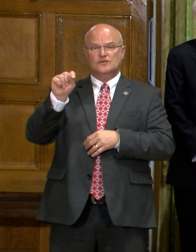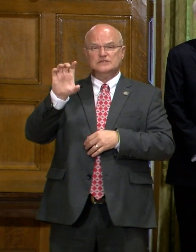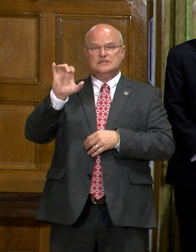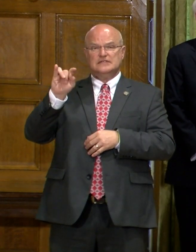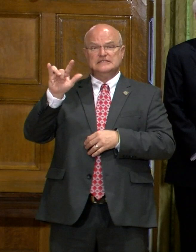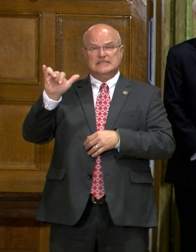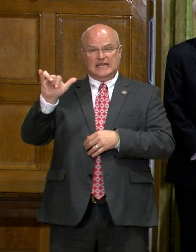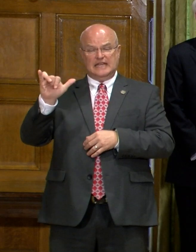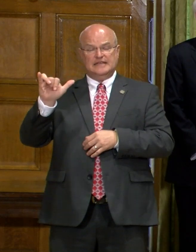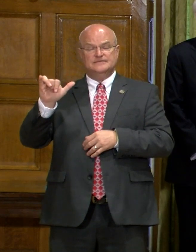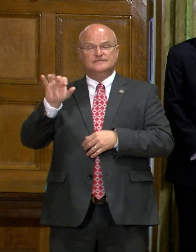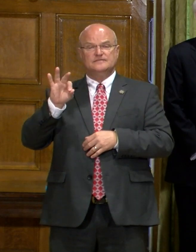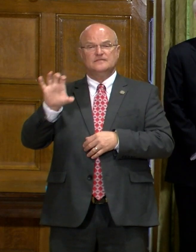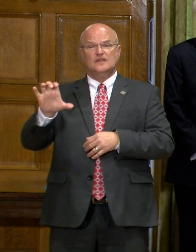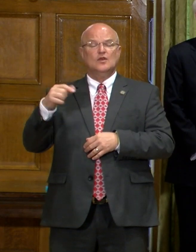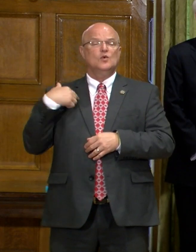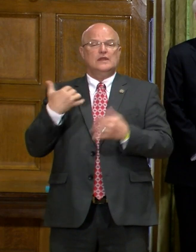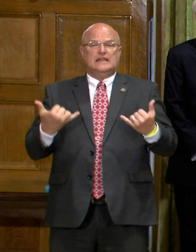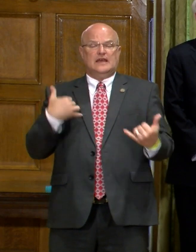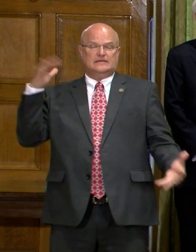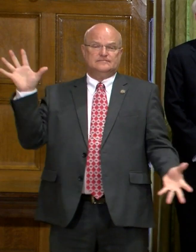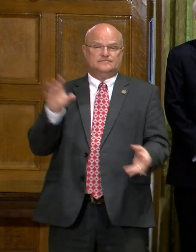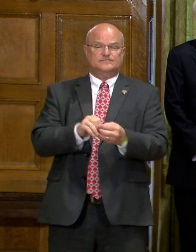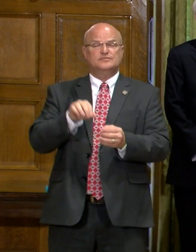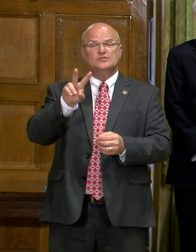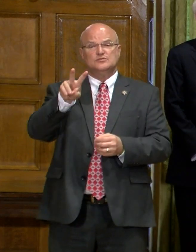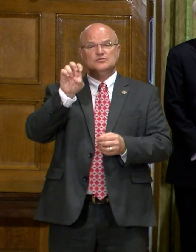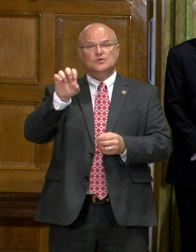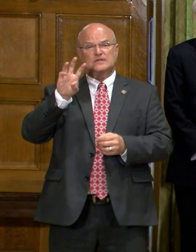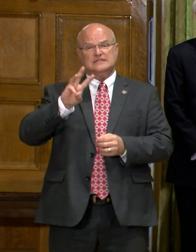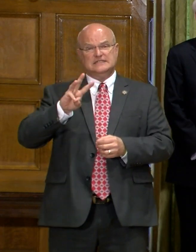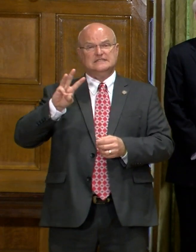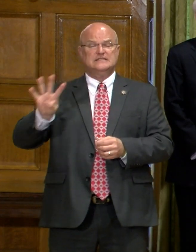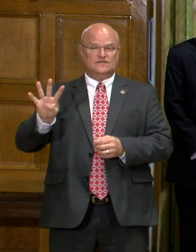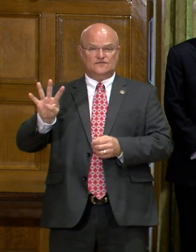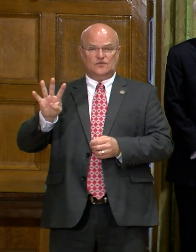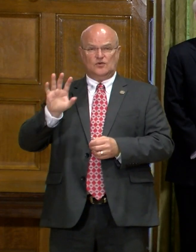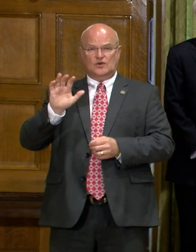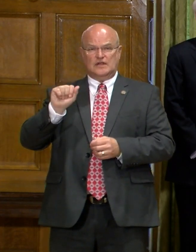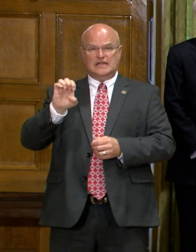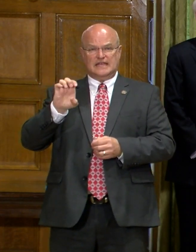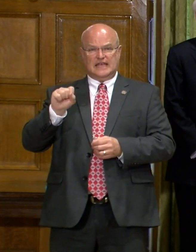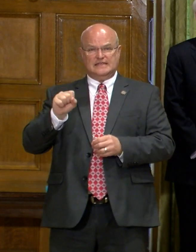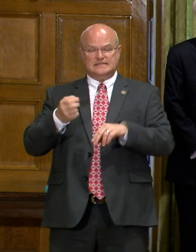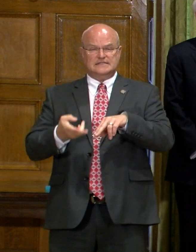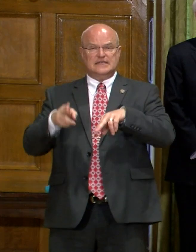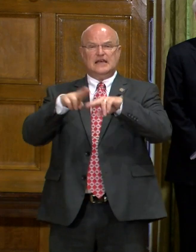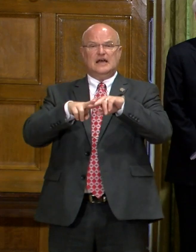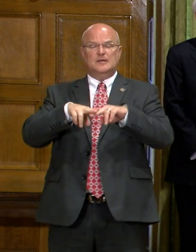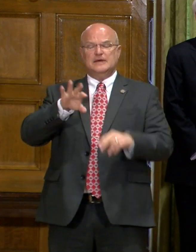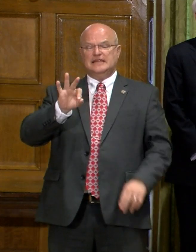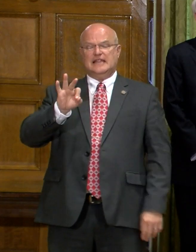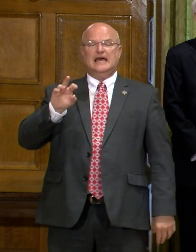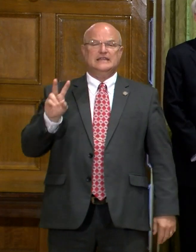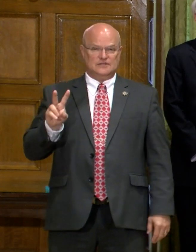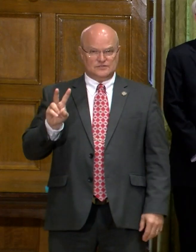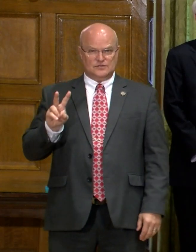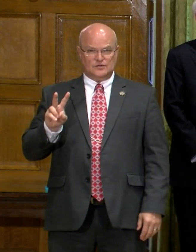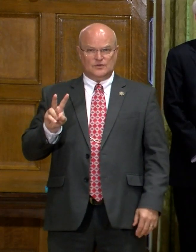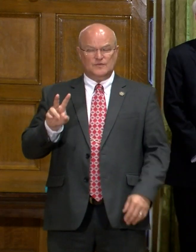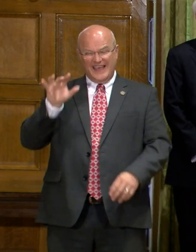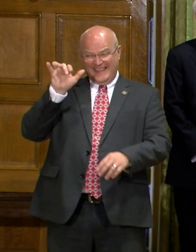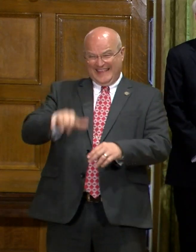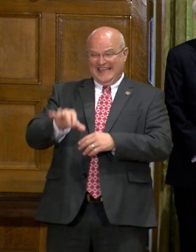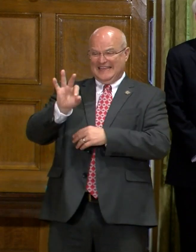Forest City, we now have a total of 264 cases. That's up 92 from yesterday.